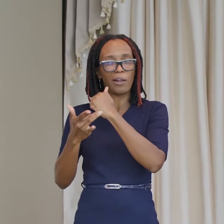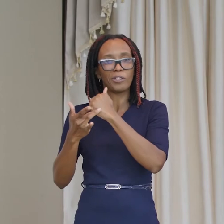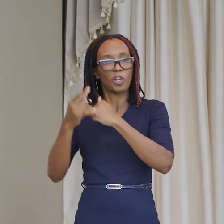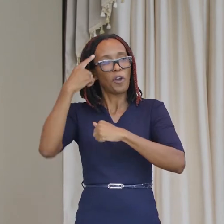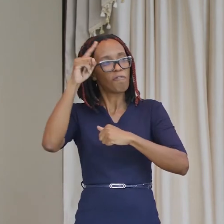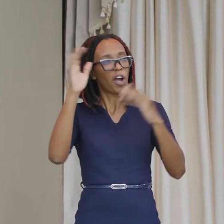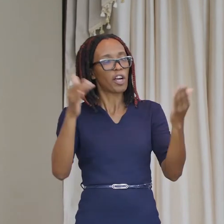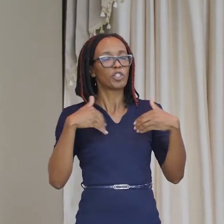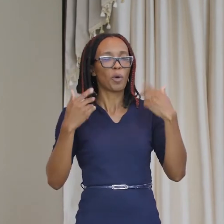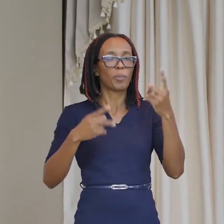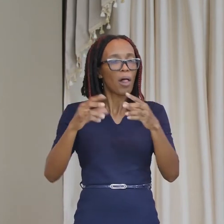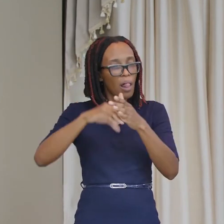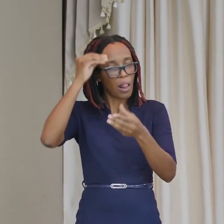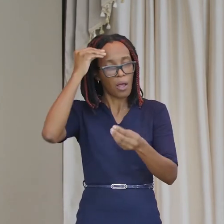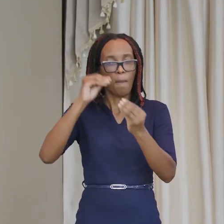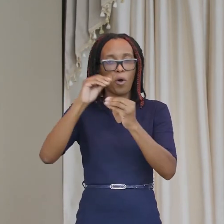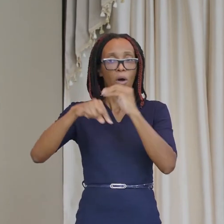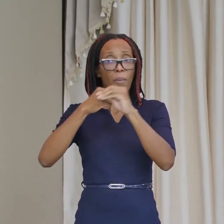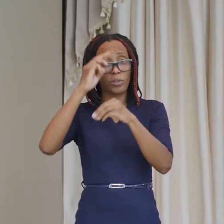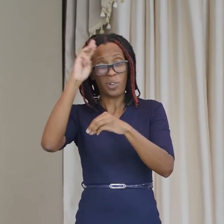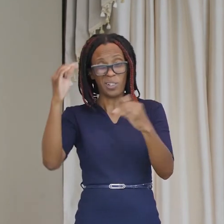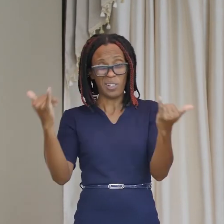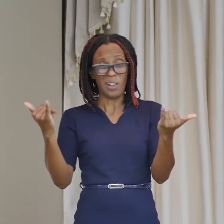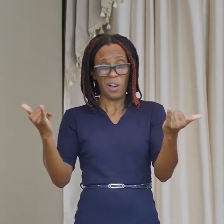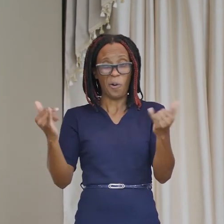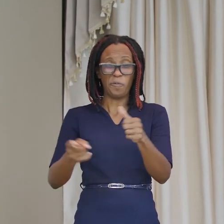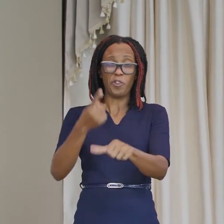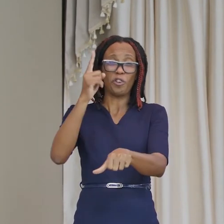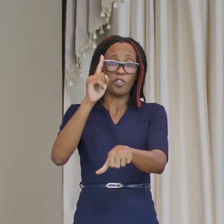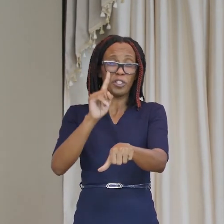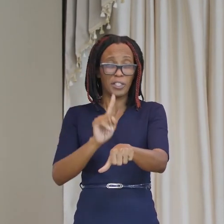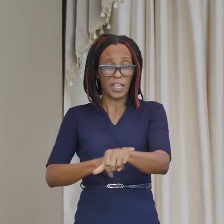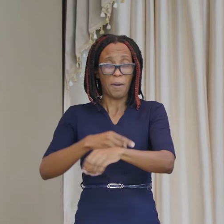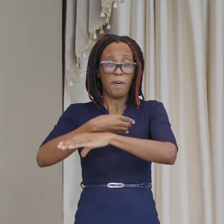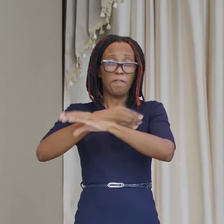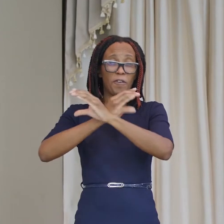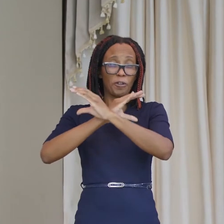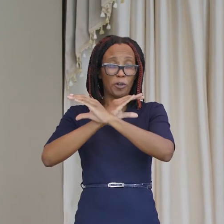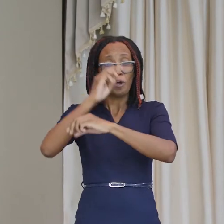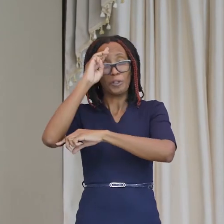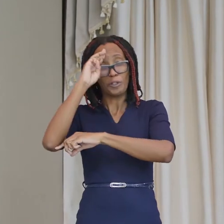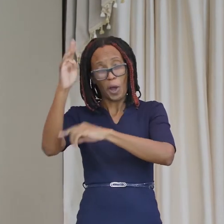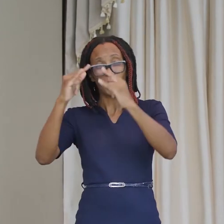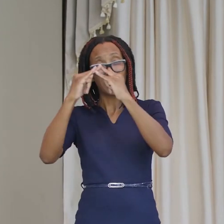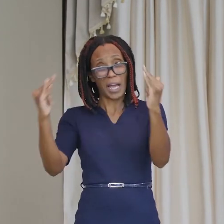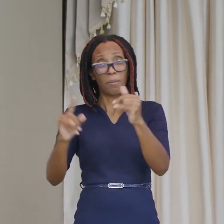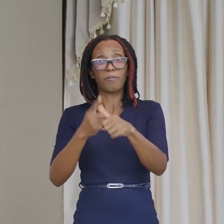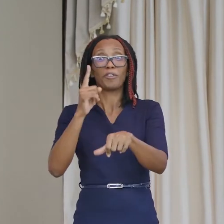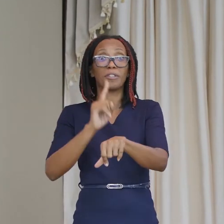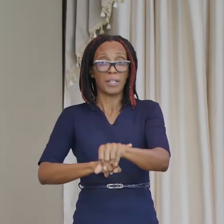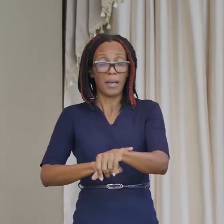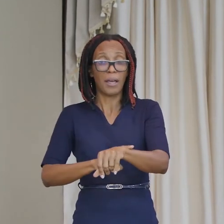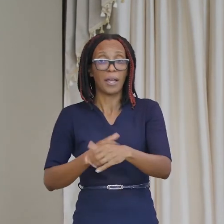happening. We are currently in the middle of our very first virtual scout camp. I